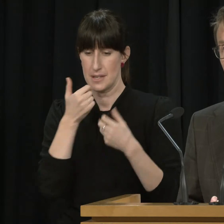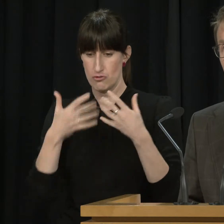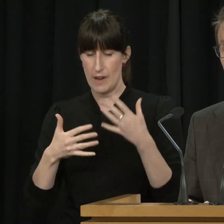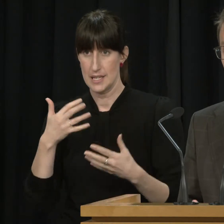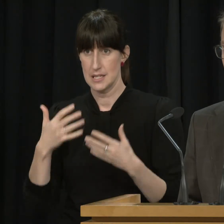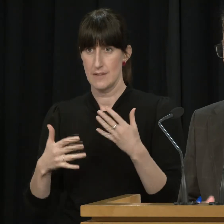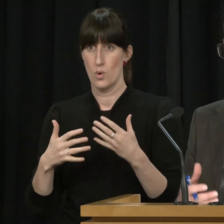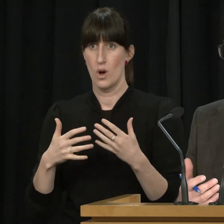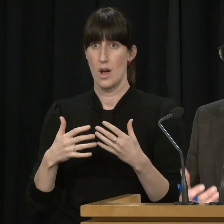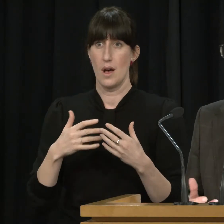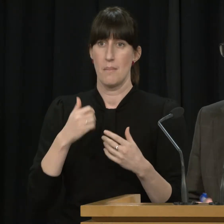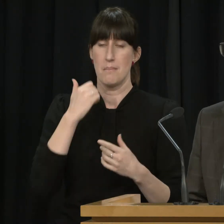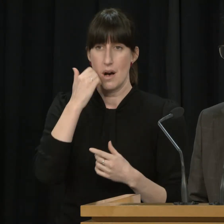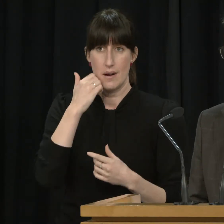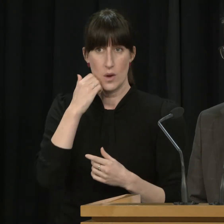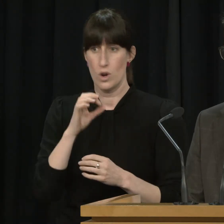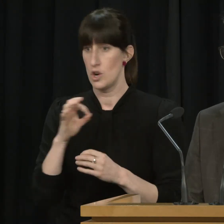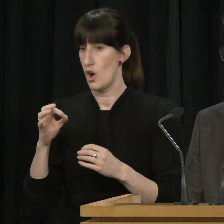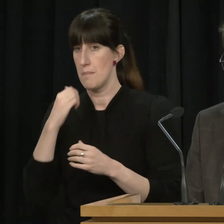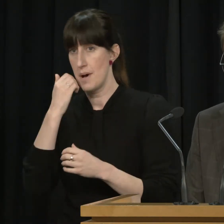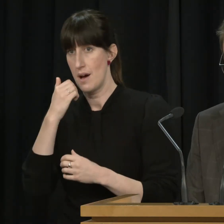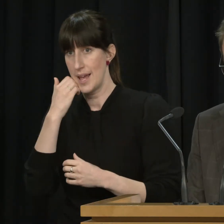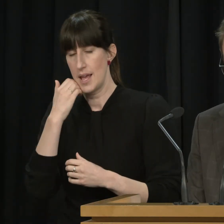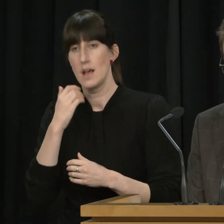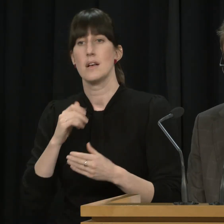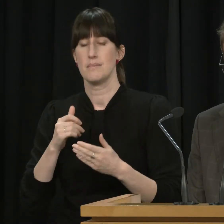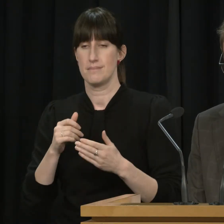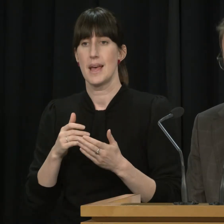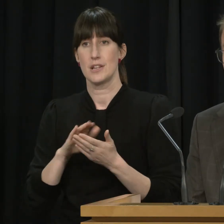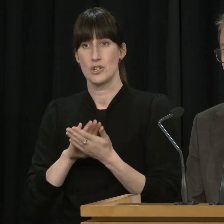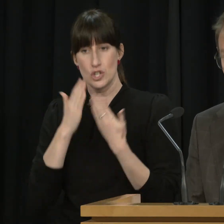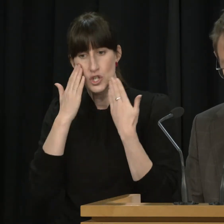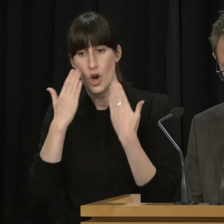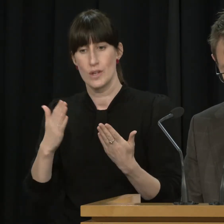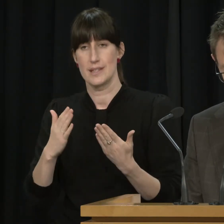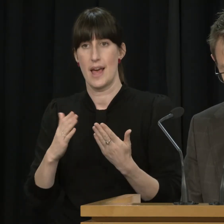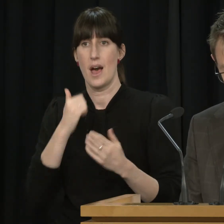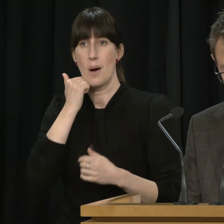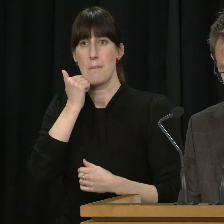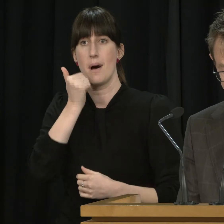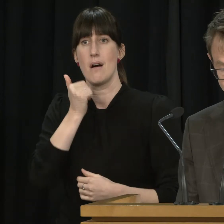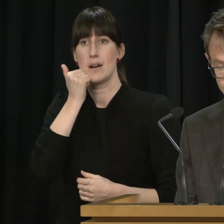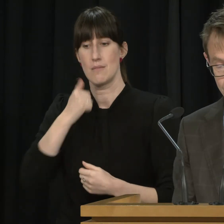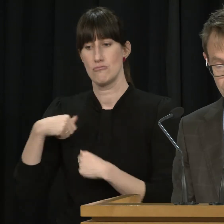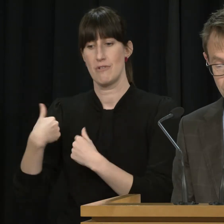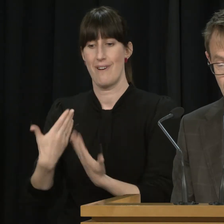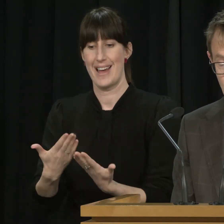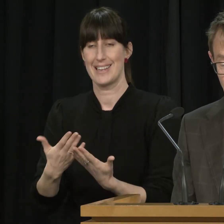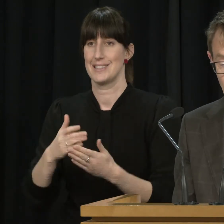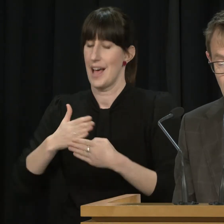and non-Māori reflects a lot of hard work that has gone in by our Māori and Pacific providers, and I want to thank them for that.